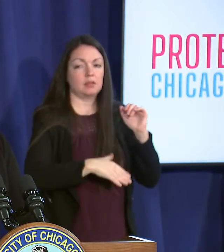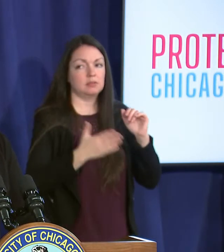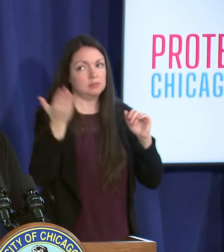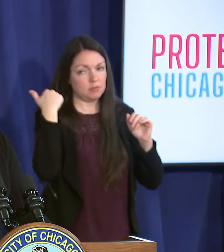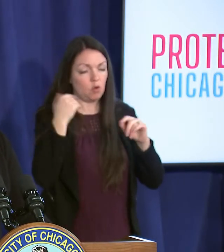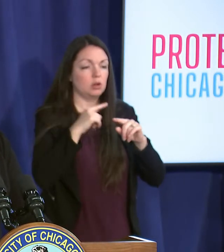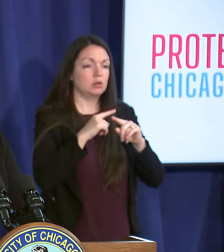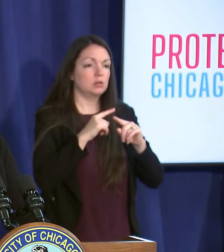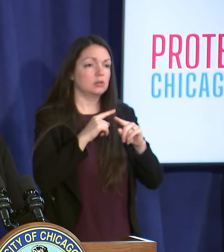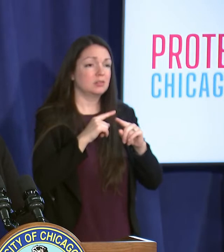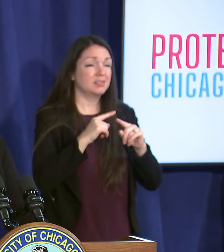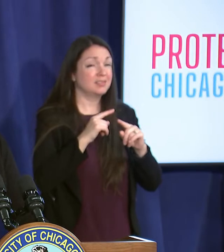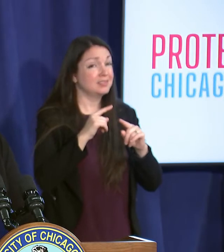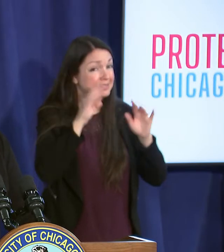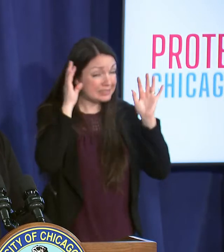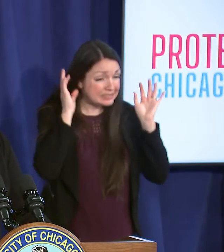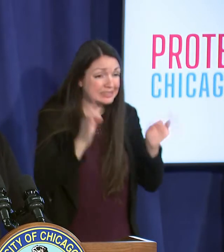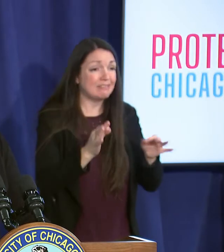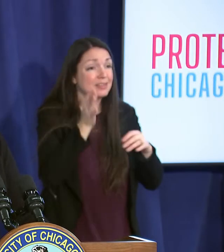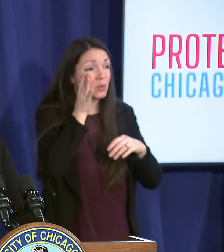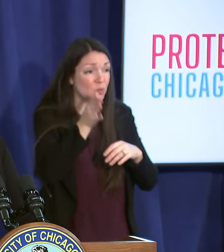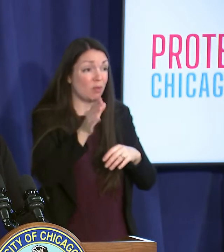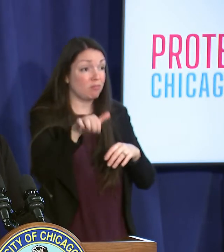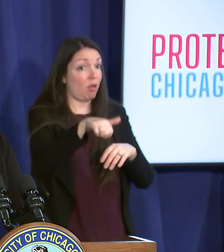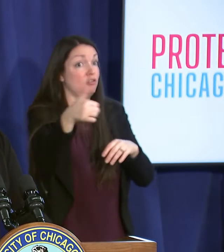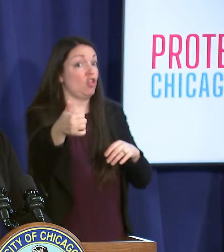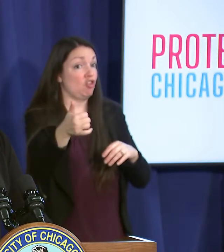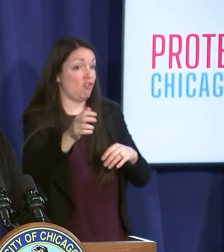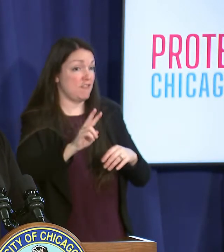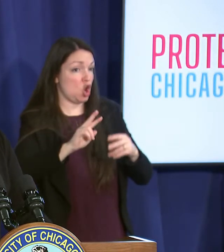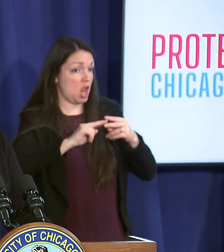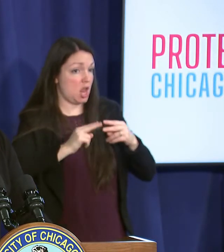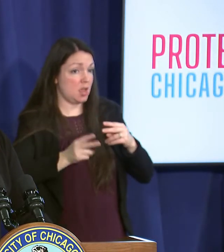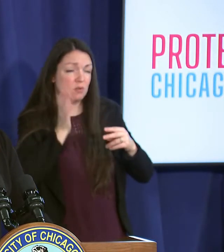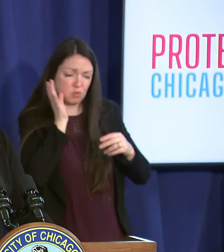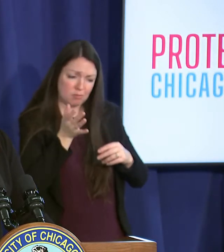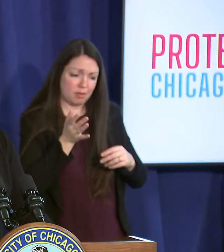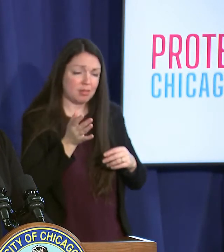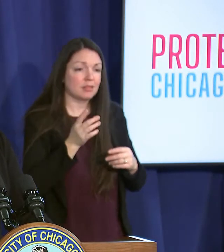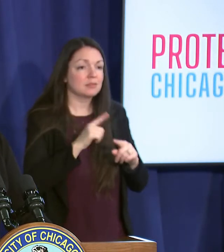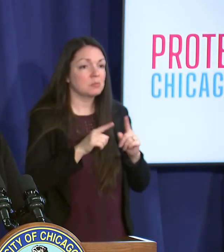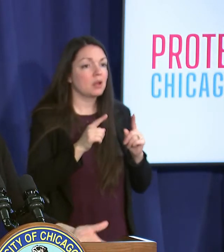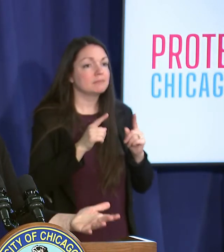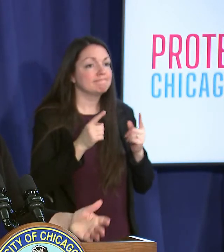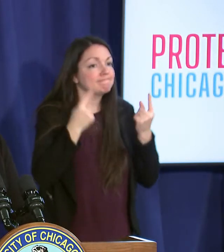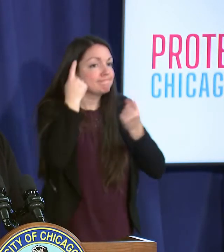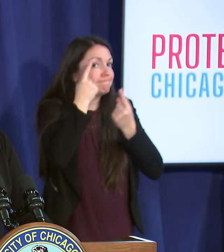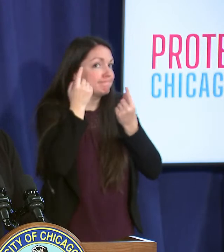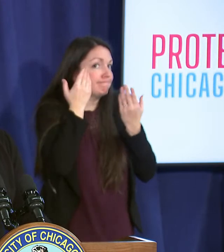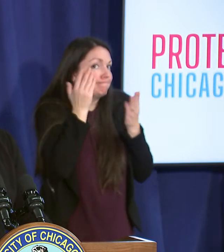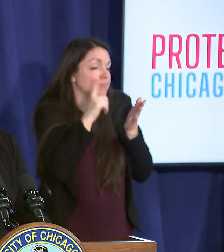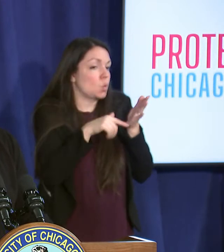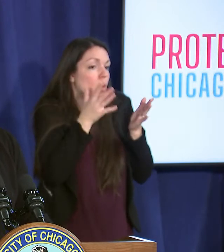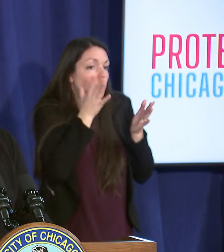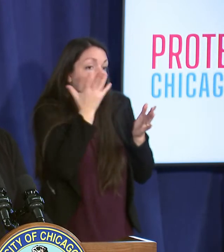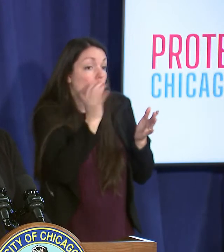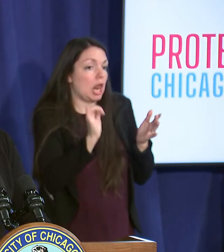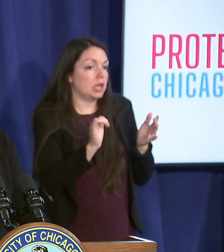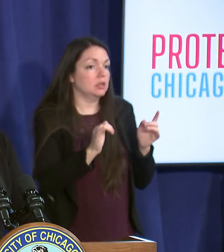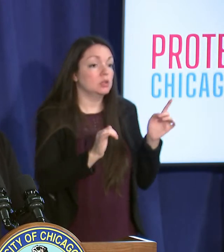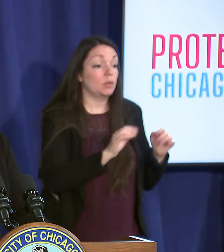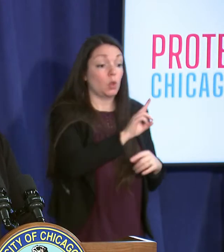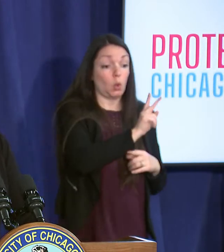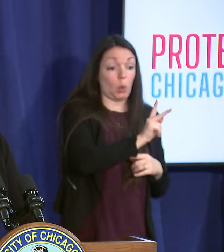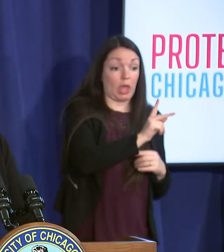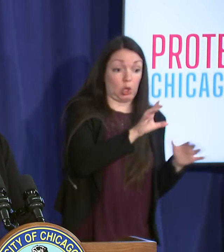we are going to have another variant. There's no question about it. It's just when and what that variant looks like. So what the UK is doing